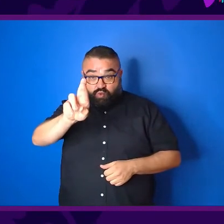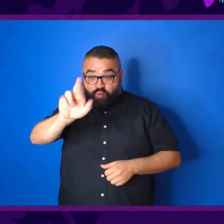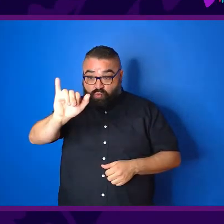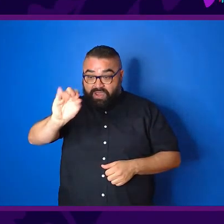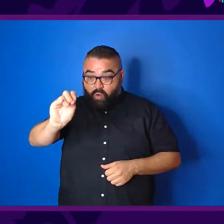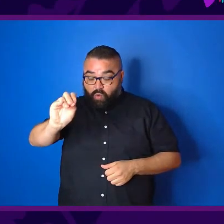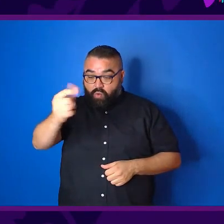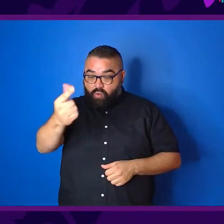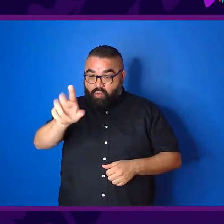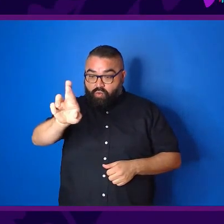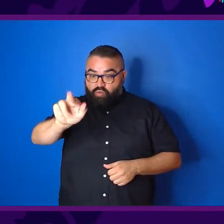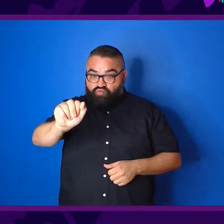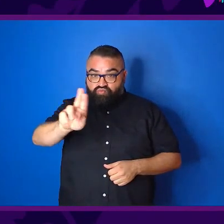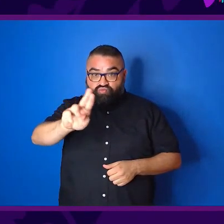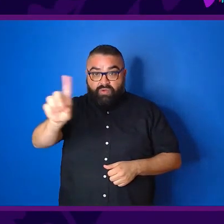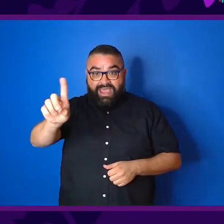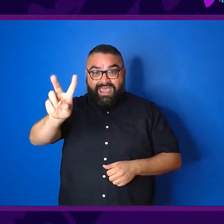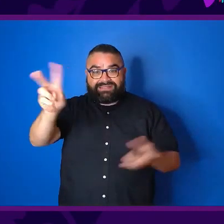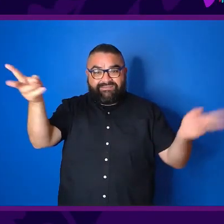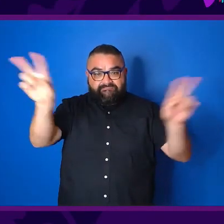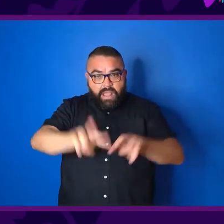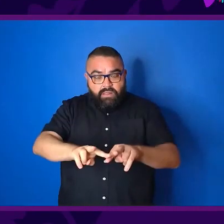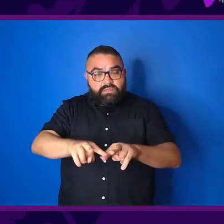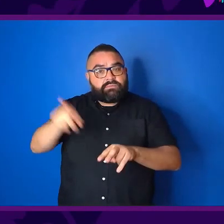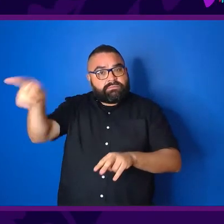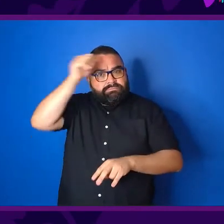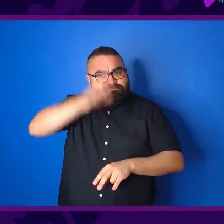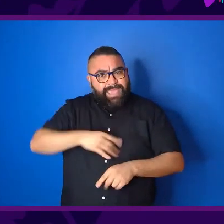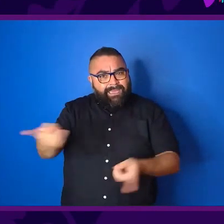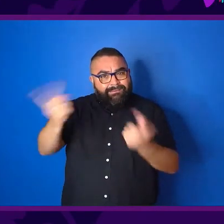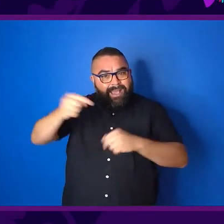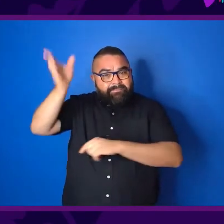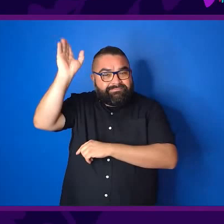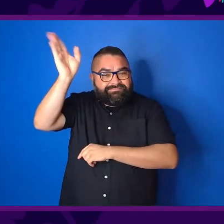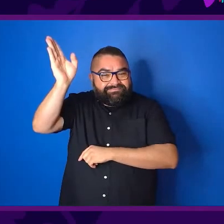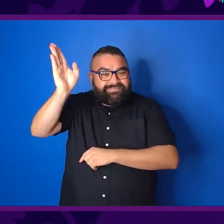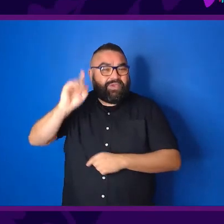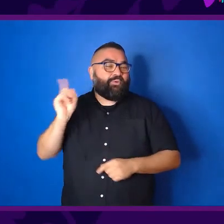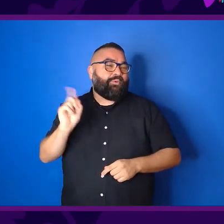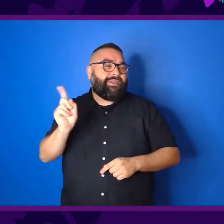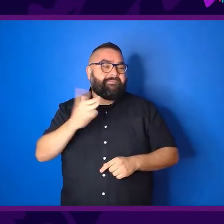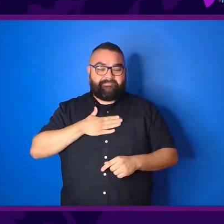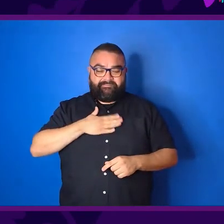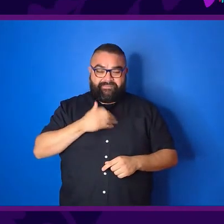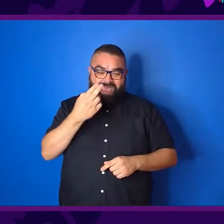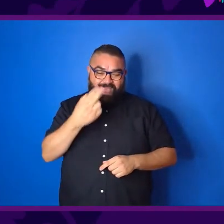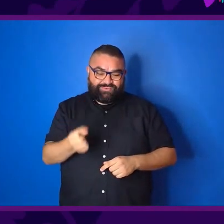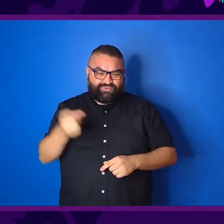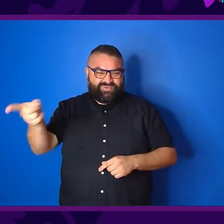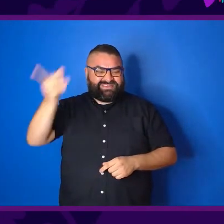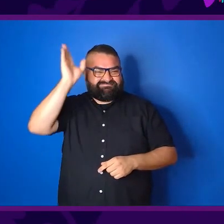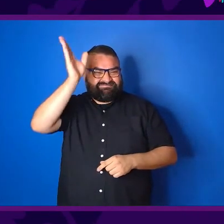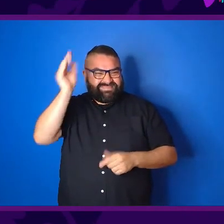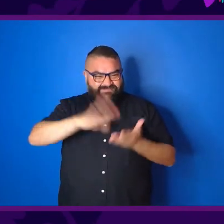high school when I was a sophomore or junior to give a talk to the students. And when I saw him, I realized that I